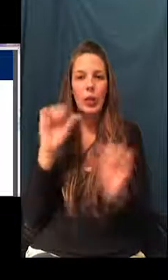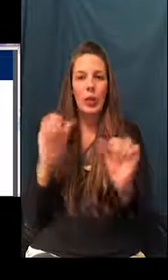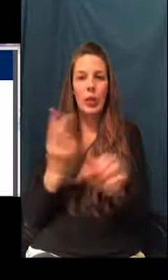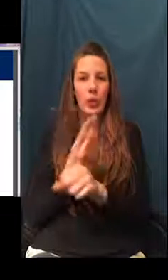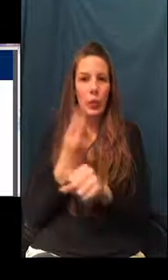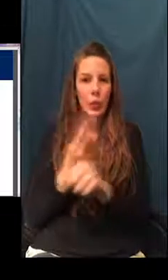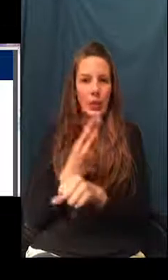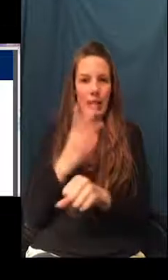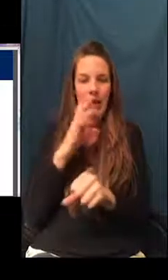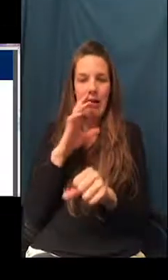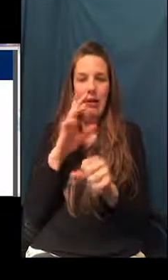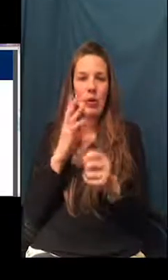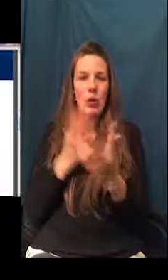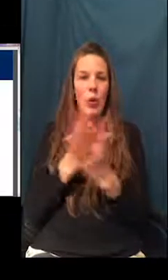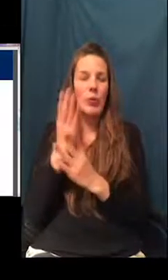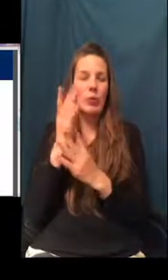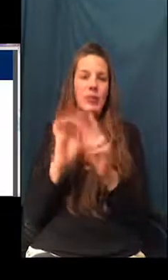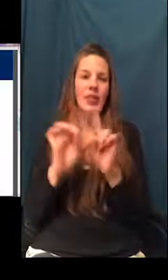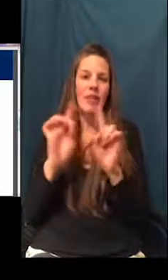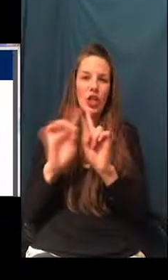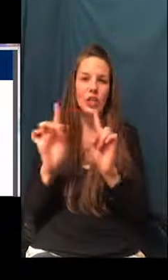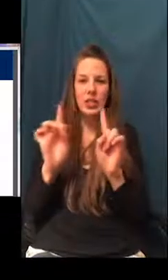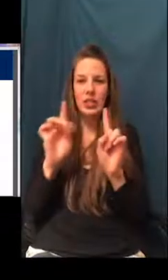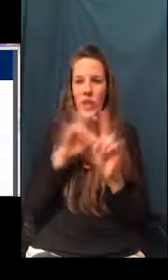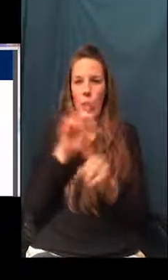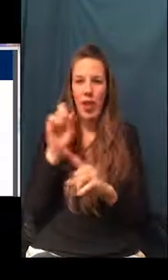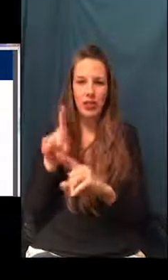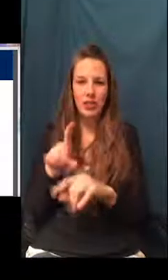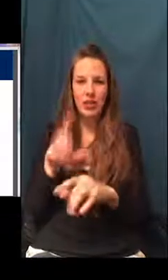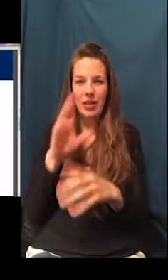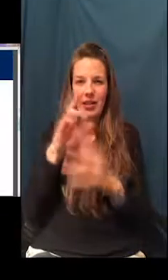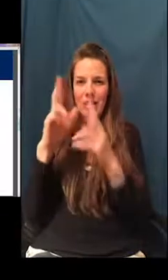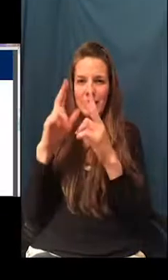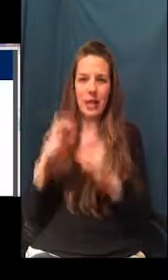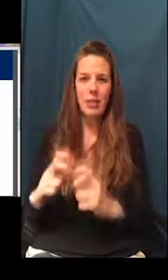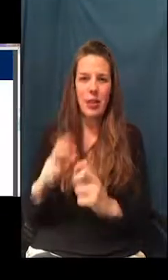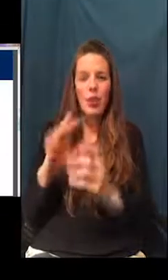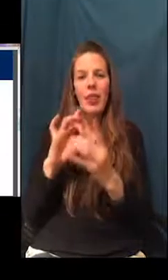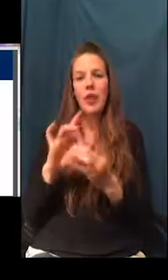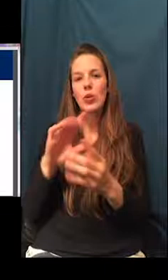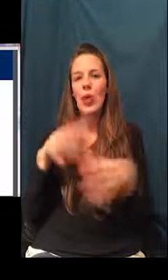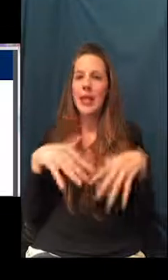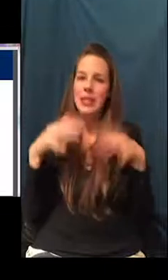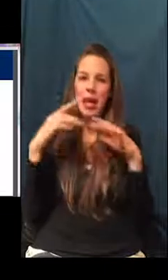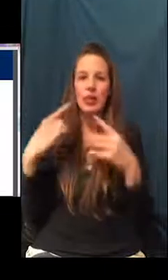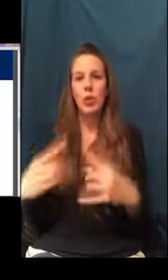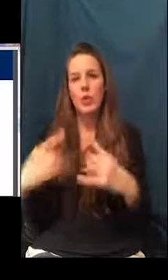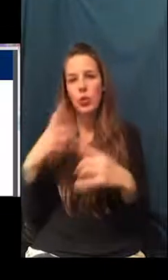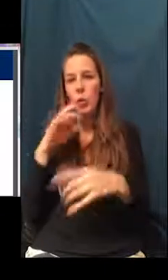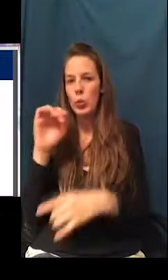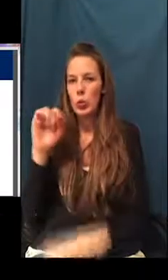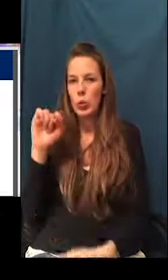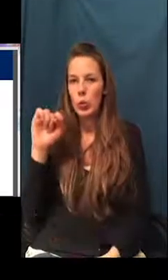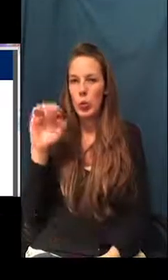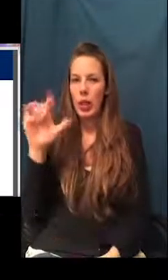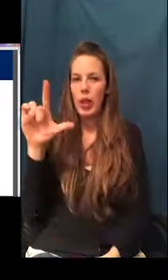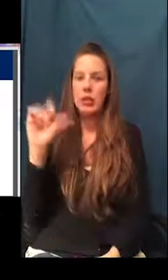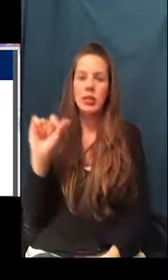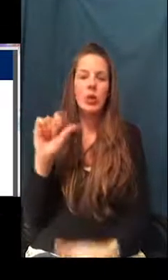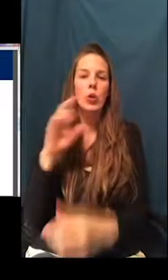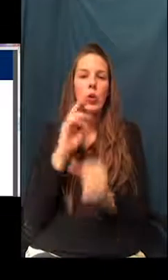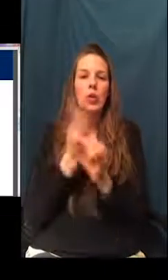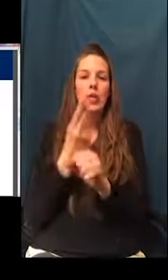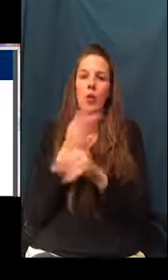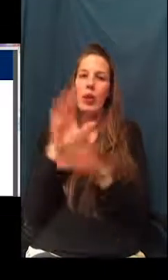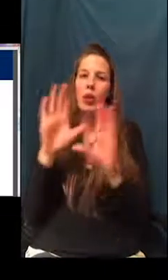utilize and go through different questions and assessments about anxiety, depression. It gives you tools to use. It's a